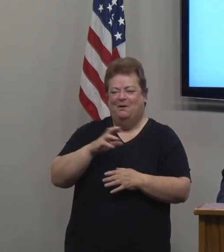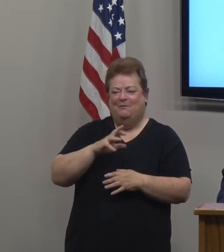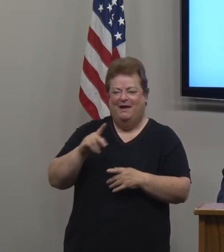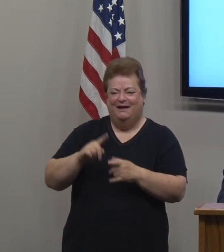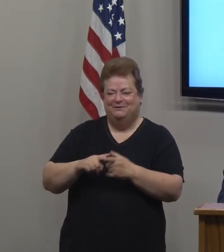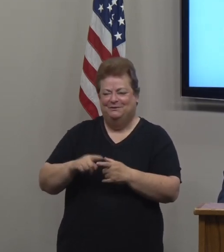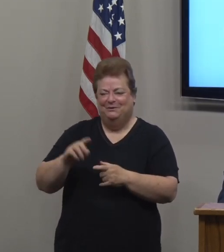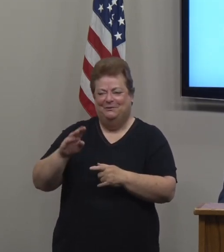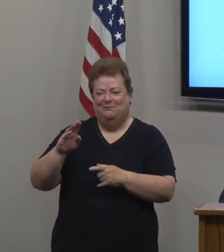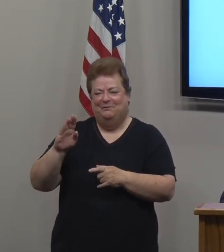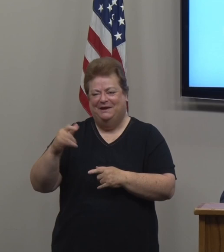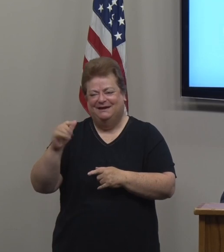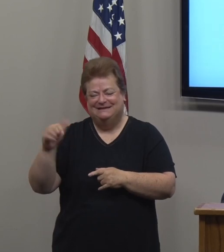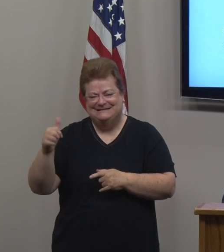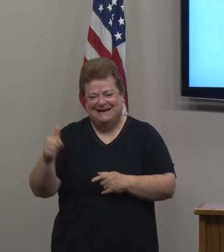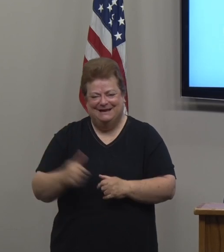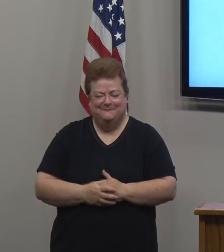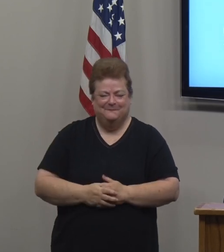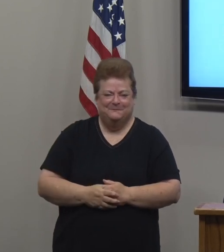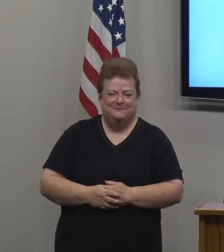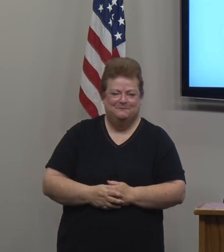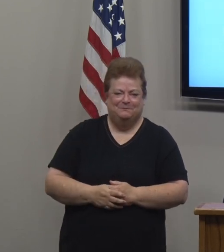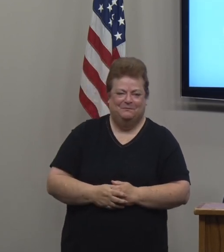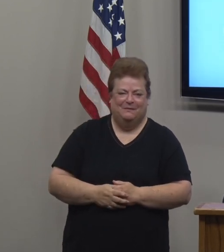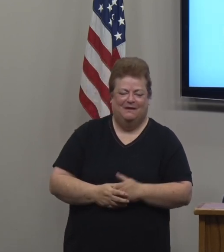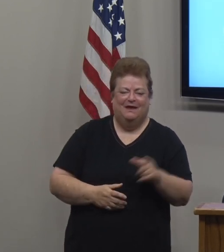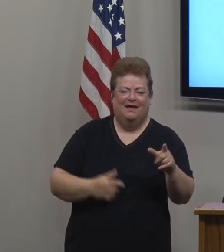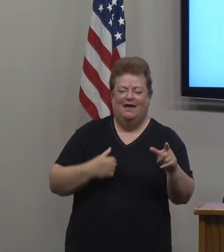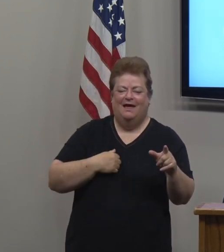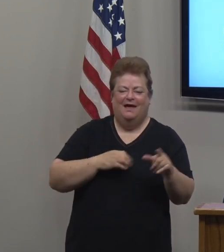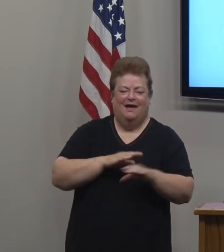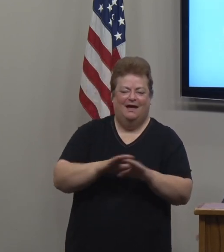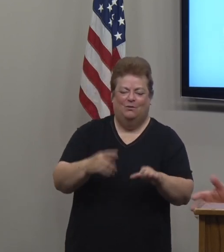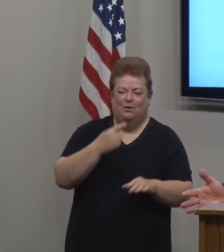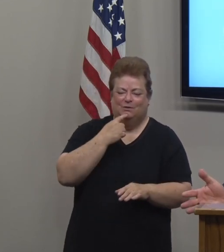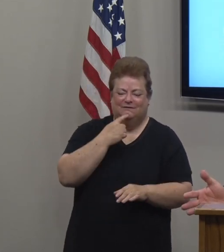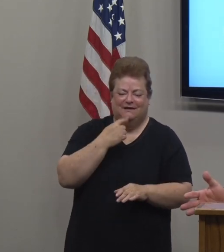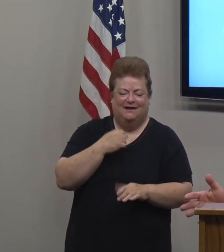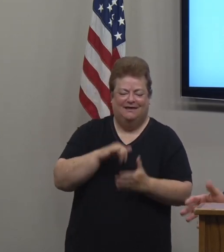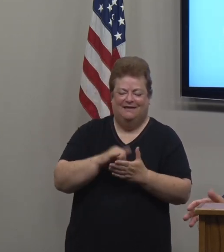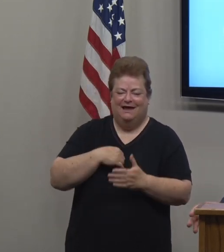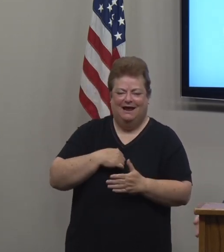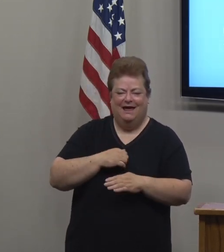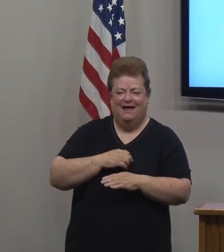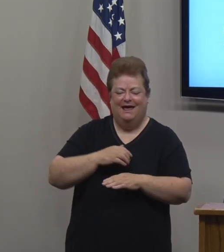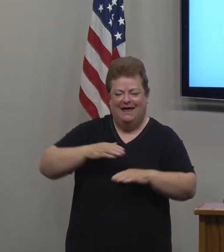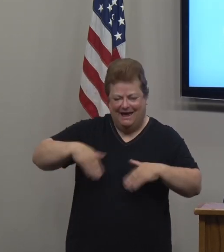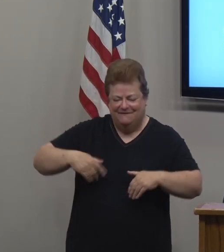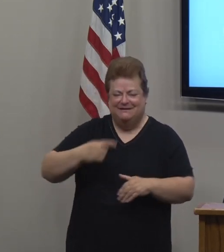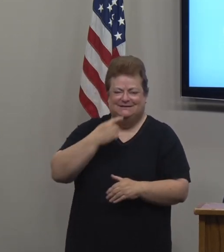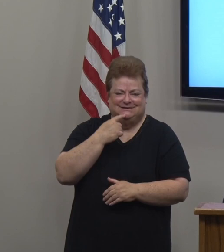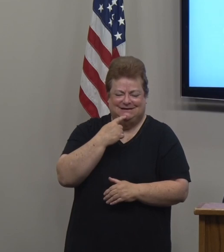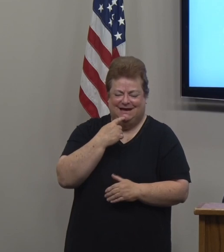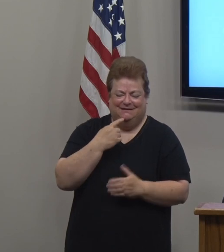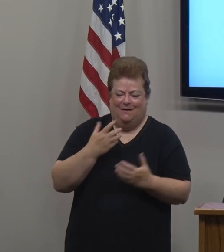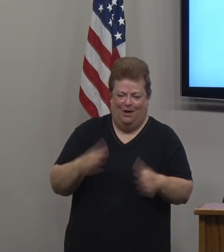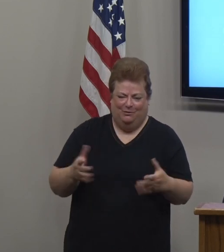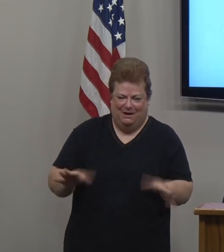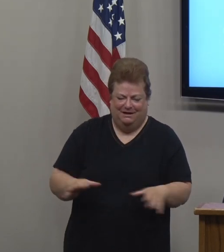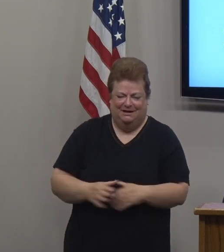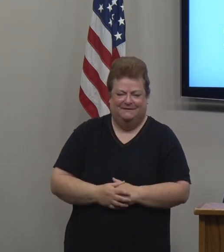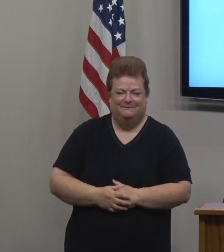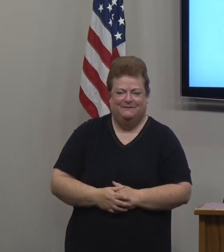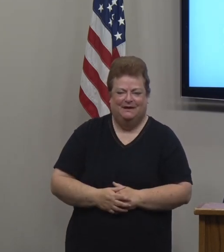competition. You know, I won't say anything that I haven't already said about this. There